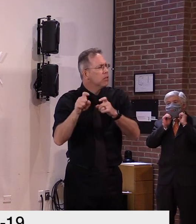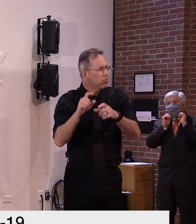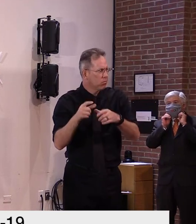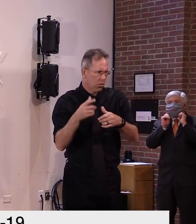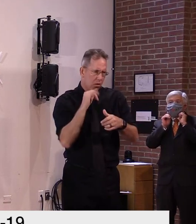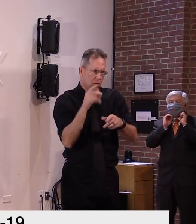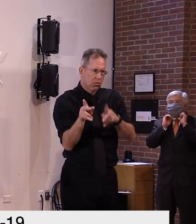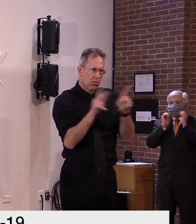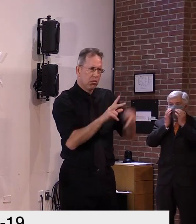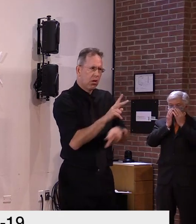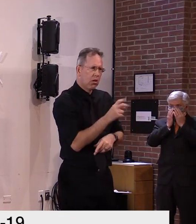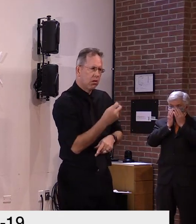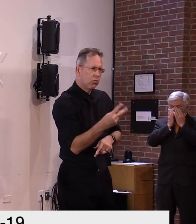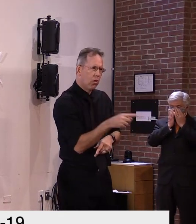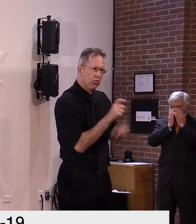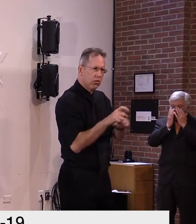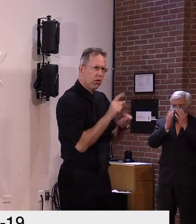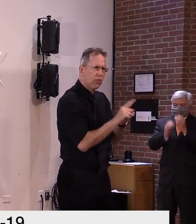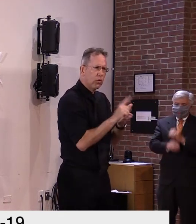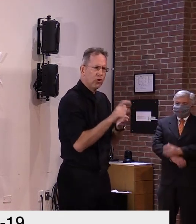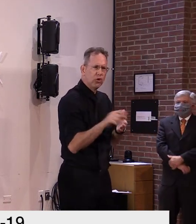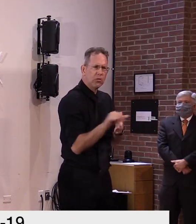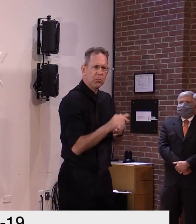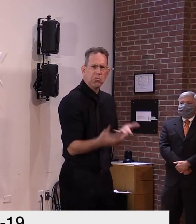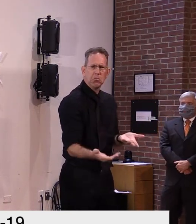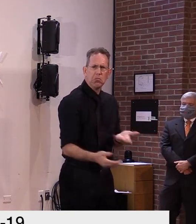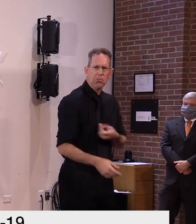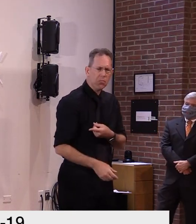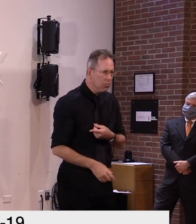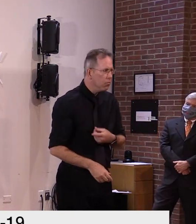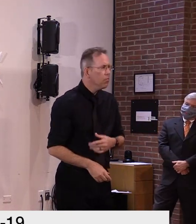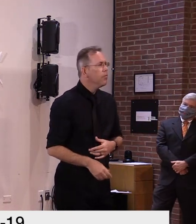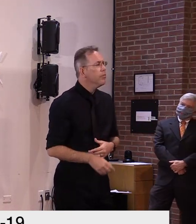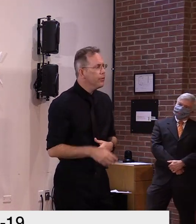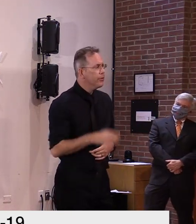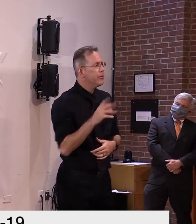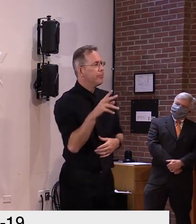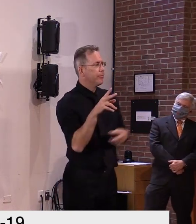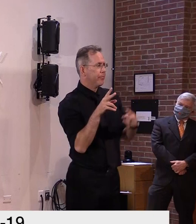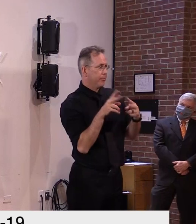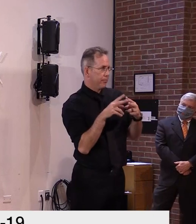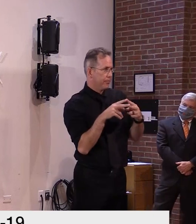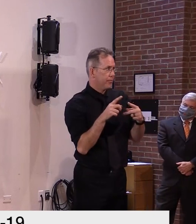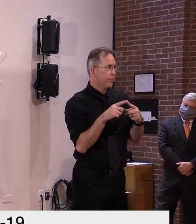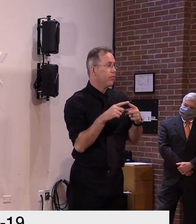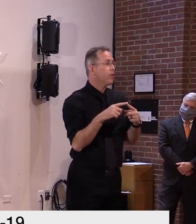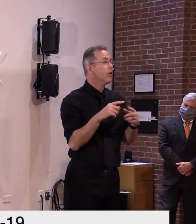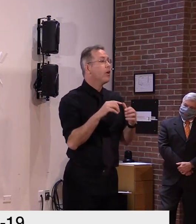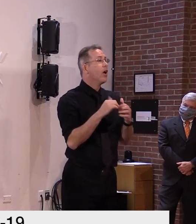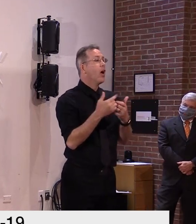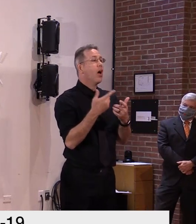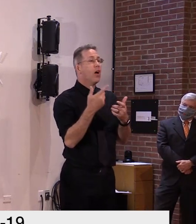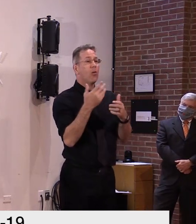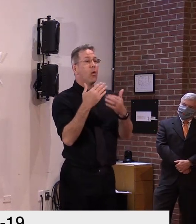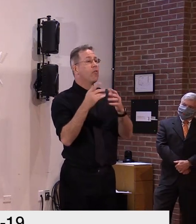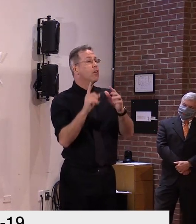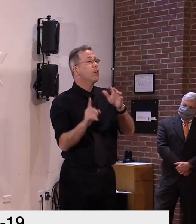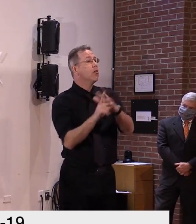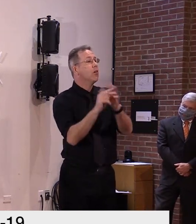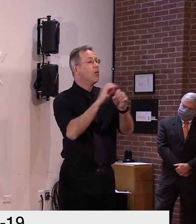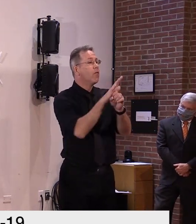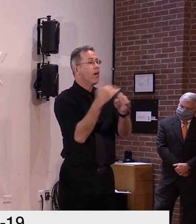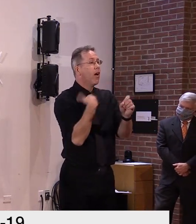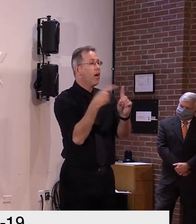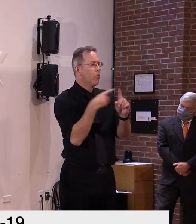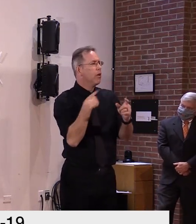we do all of our interviewing, and then we contact Trace, and when appropriate, tell whatever element